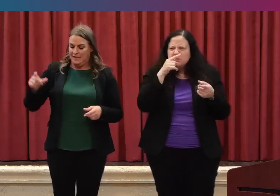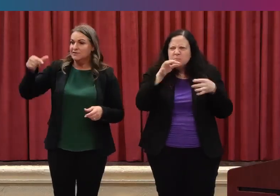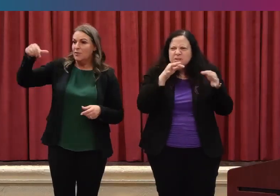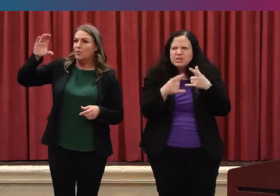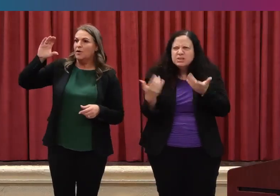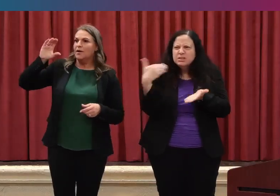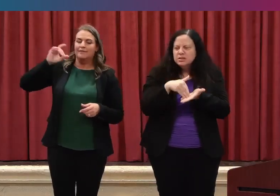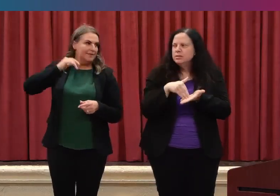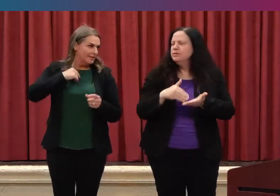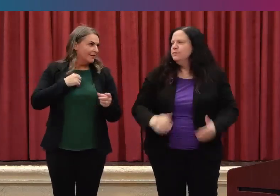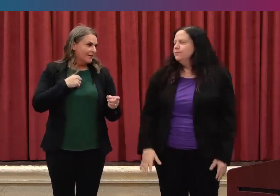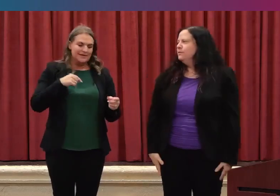When you're here, what are you doing again?